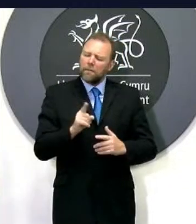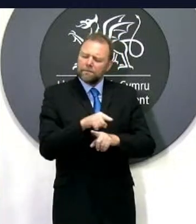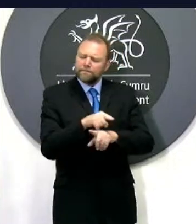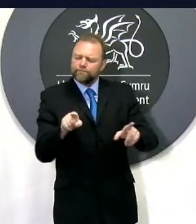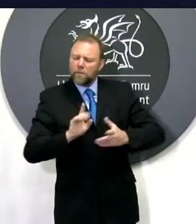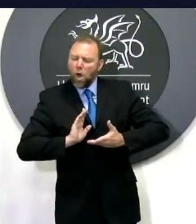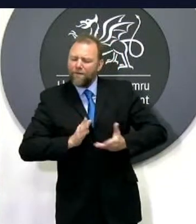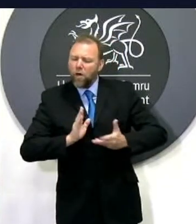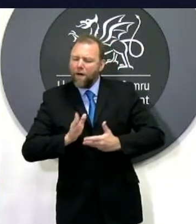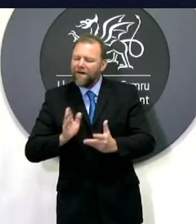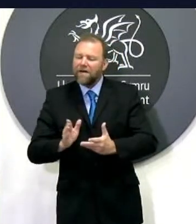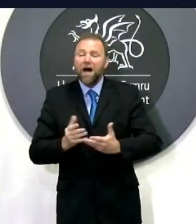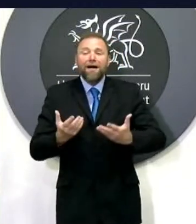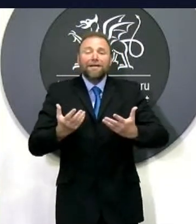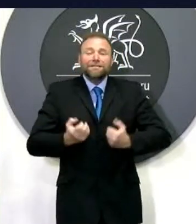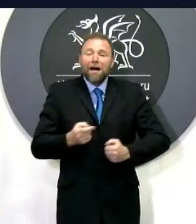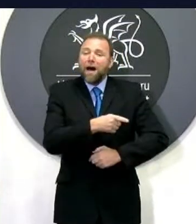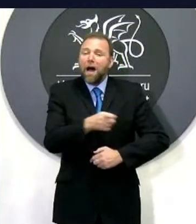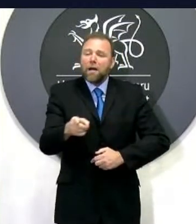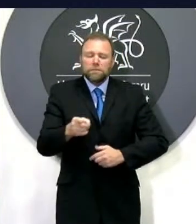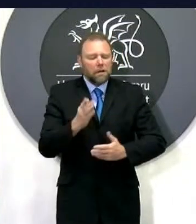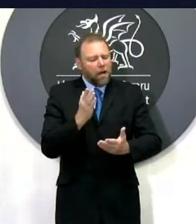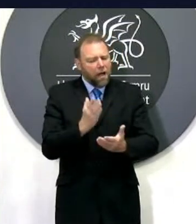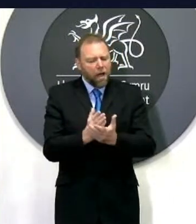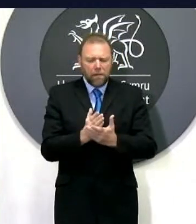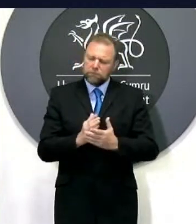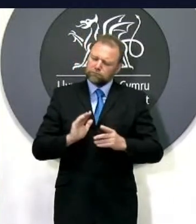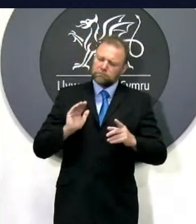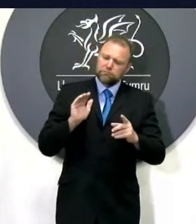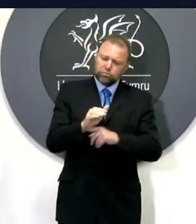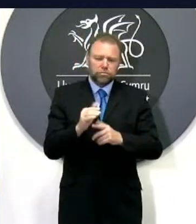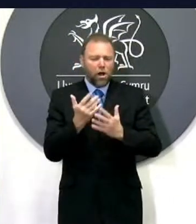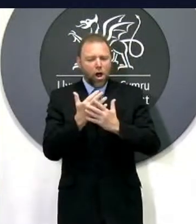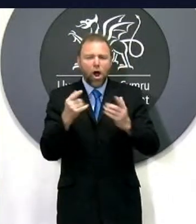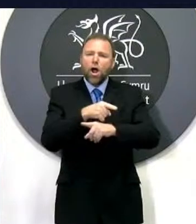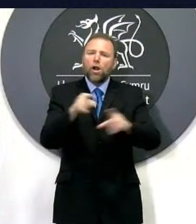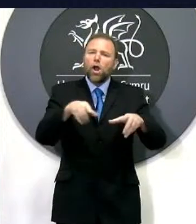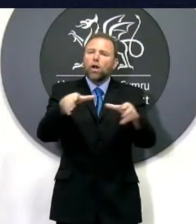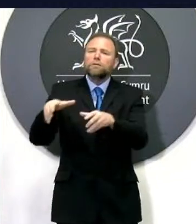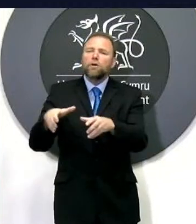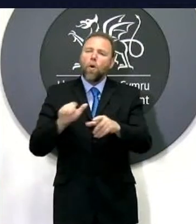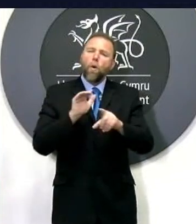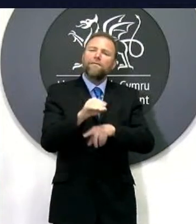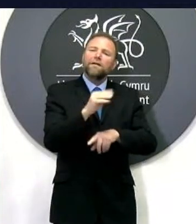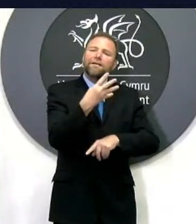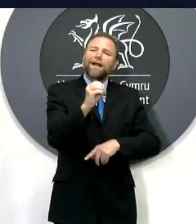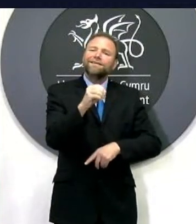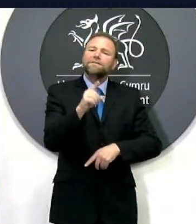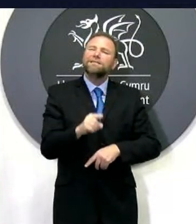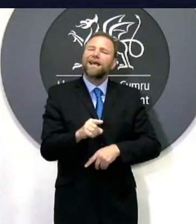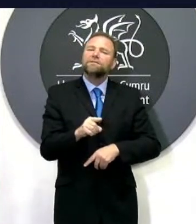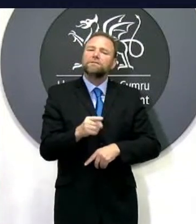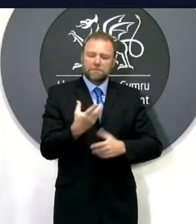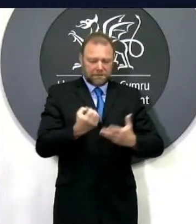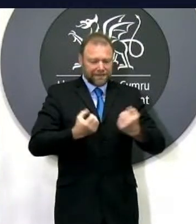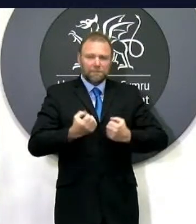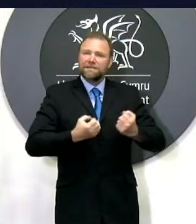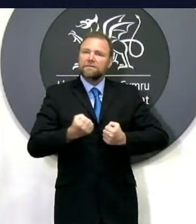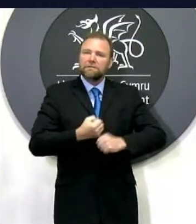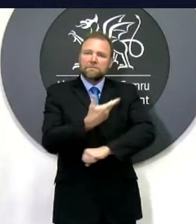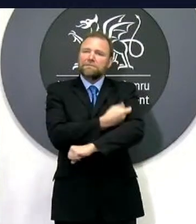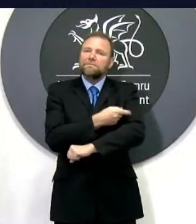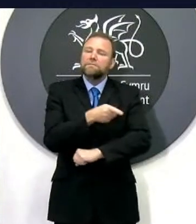excellent. In over half the groups we count, it's now more than 90%. And this is a